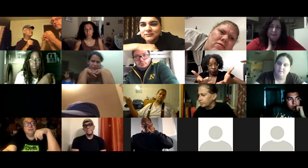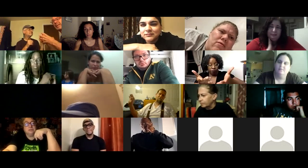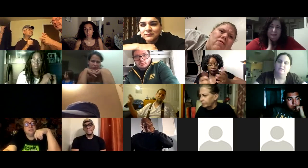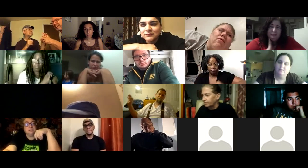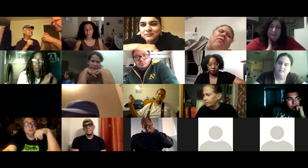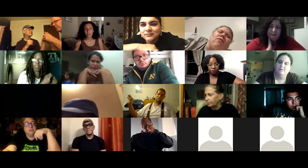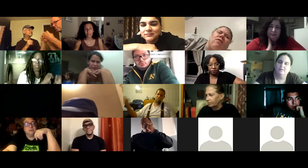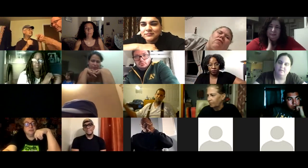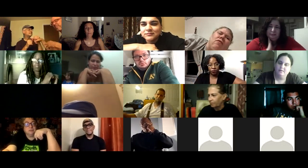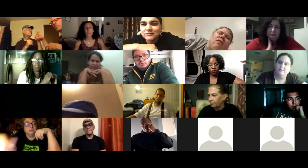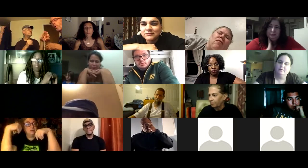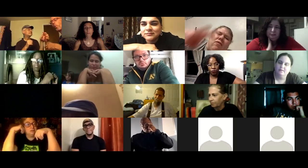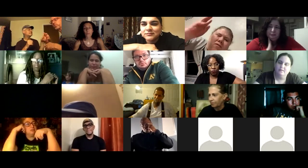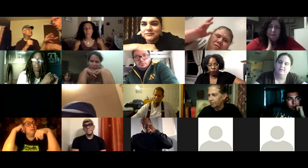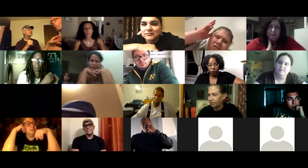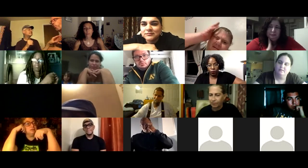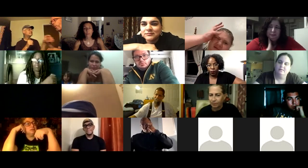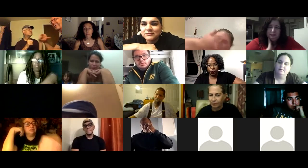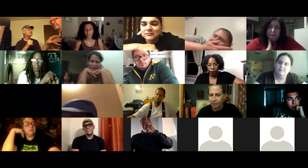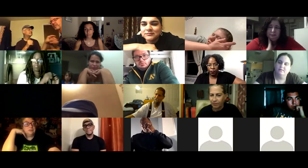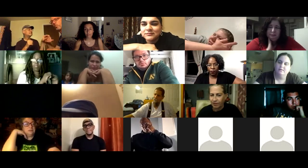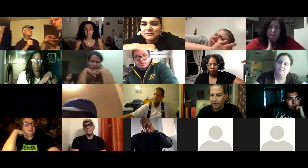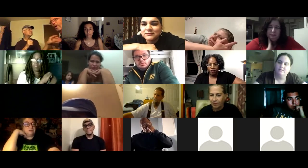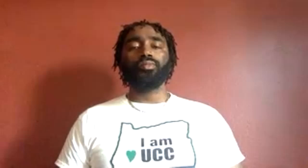I'm going to pass this question over.